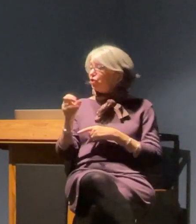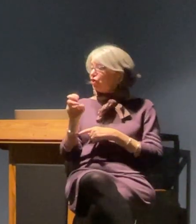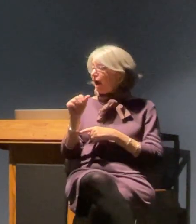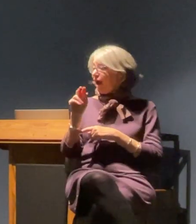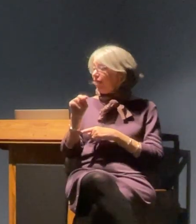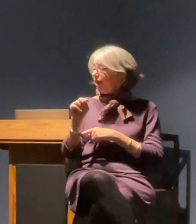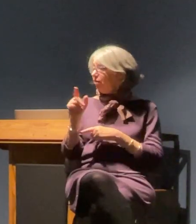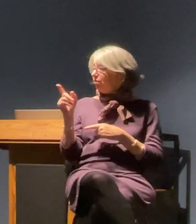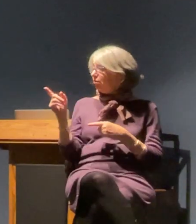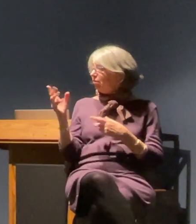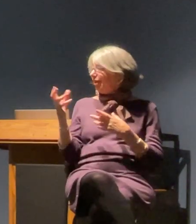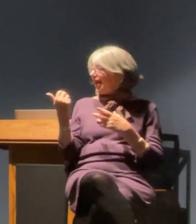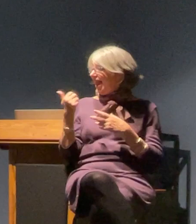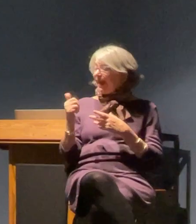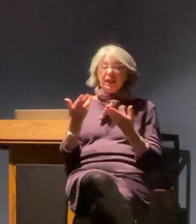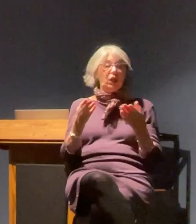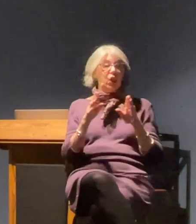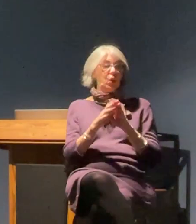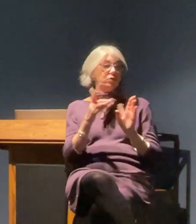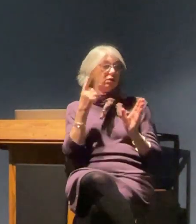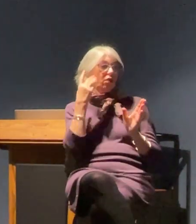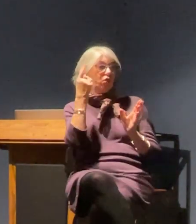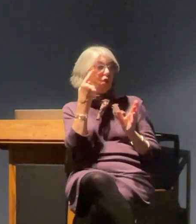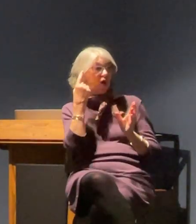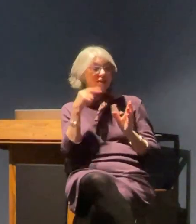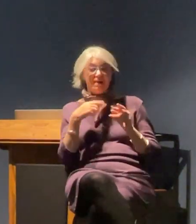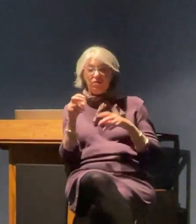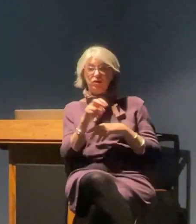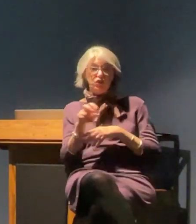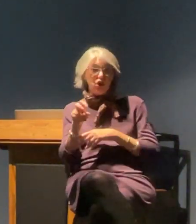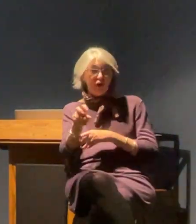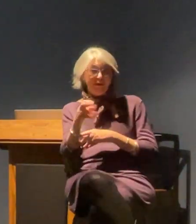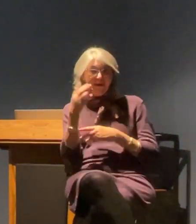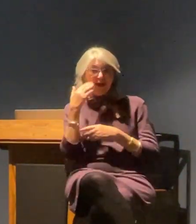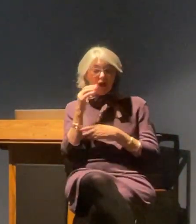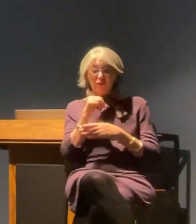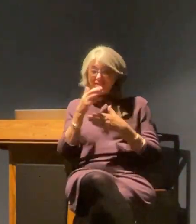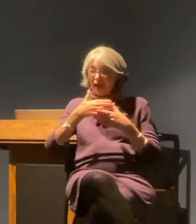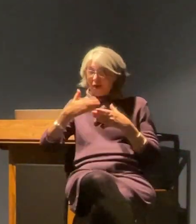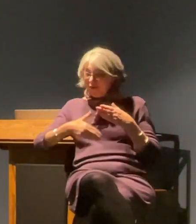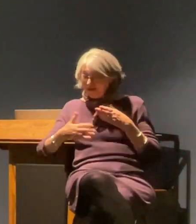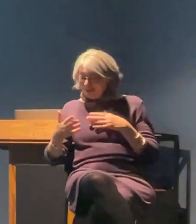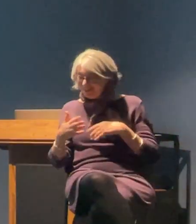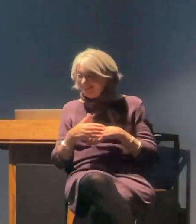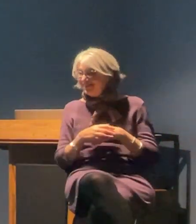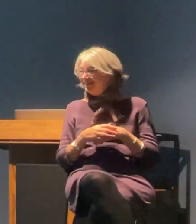have any closing thoughts about this journey? I know it's not over.